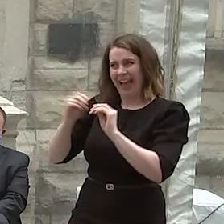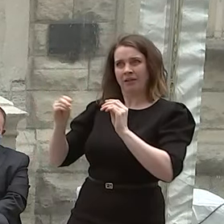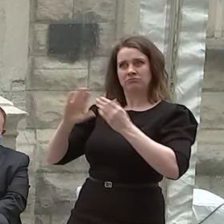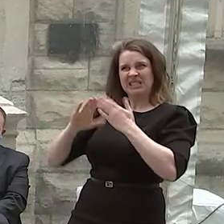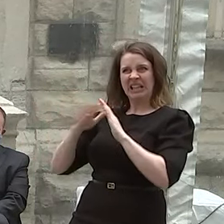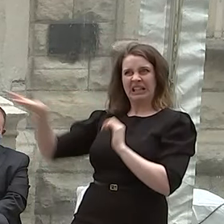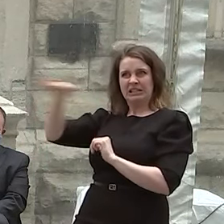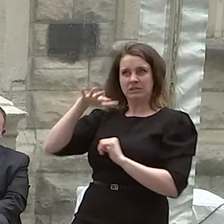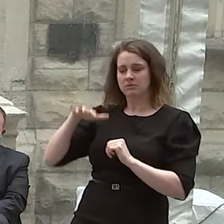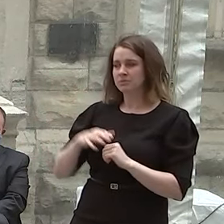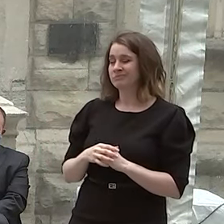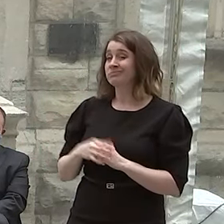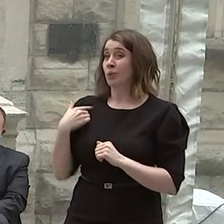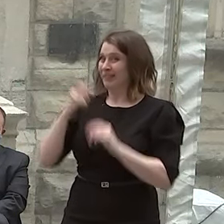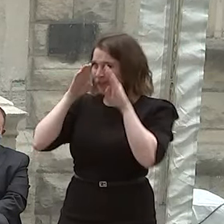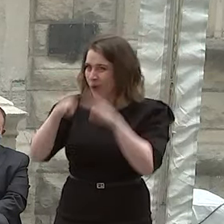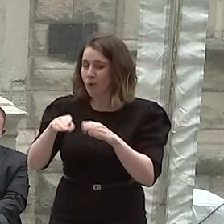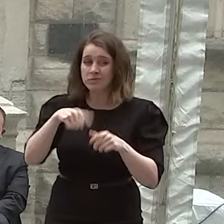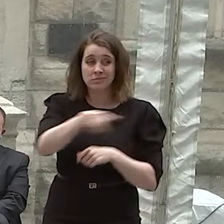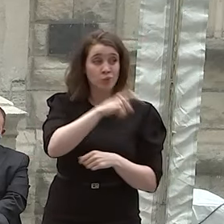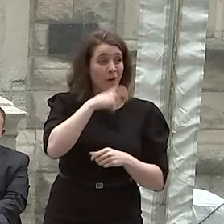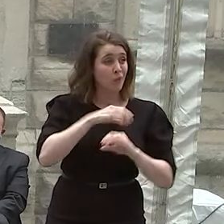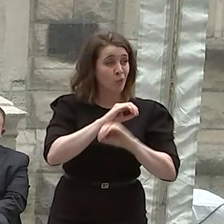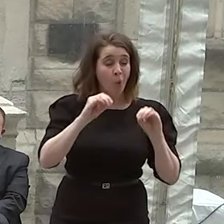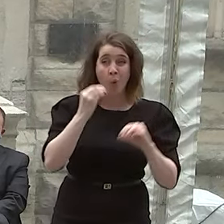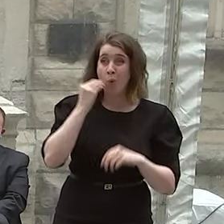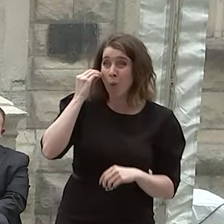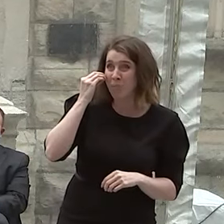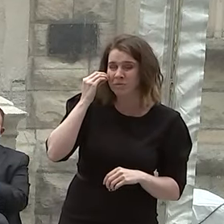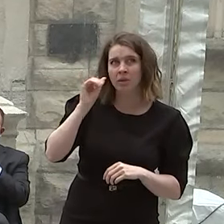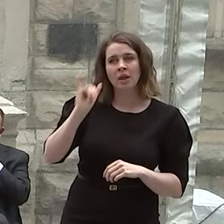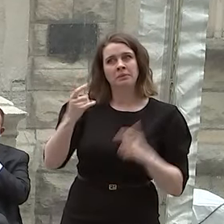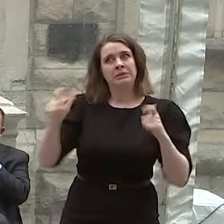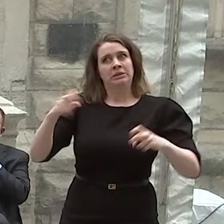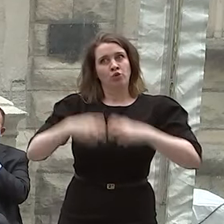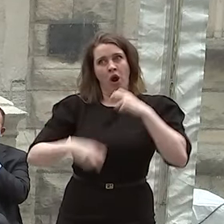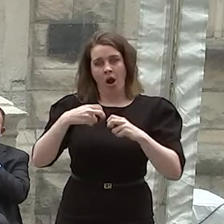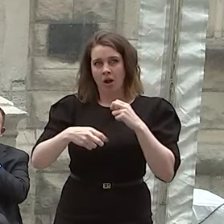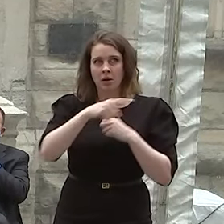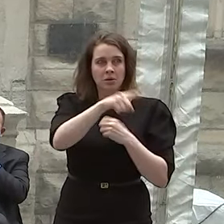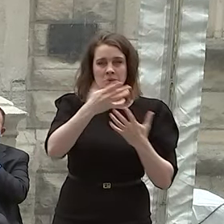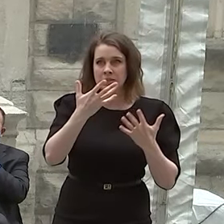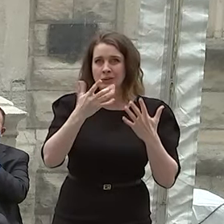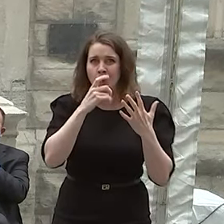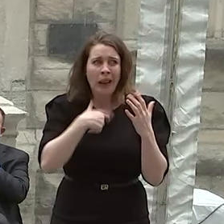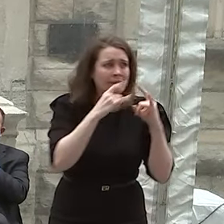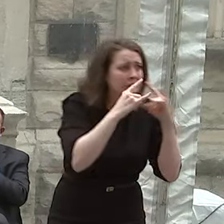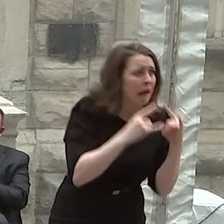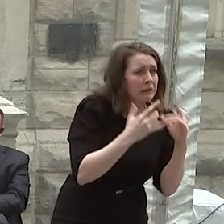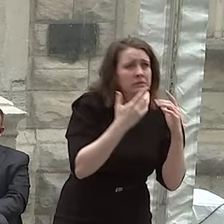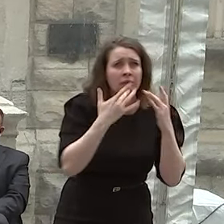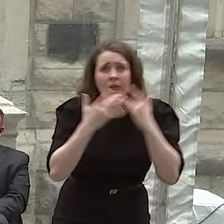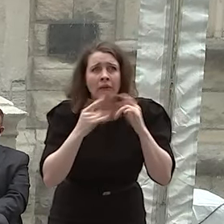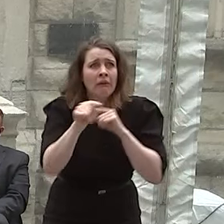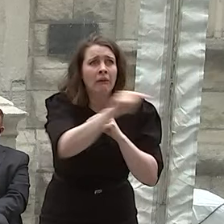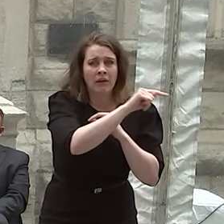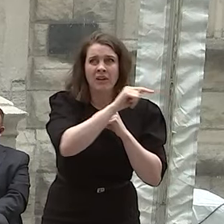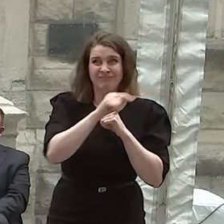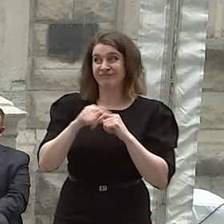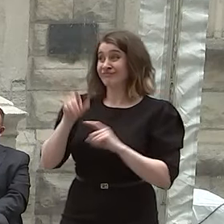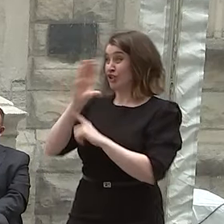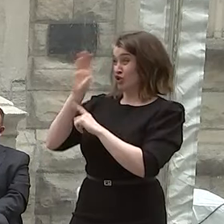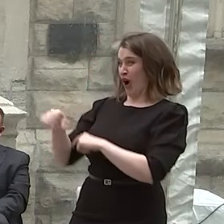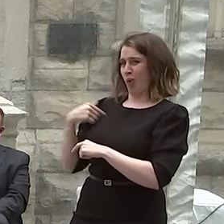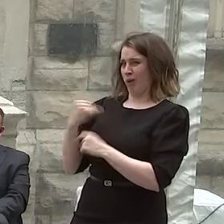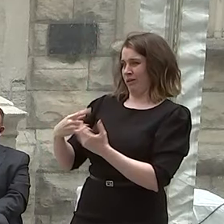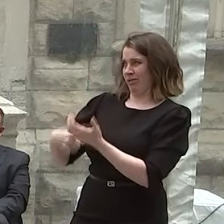community. Homeless, housing is a huge issue. You know, we're having this debate here in Chicago as it's